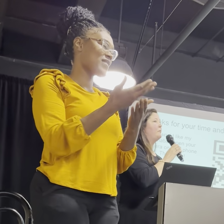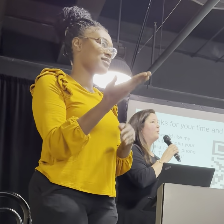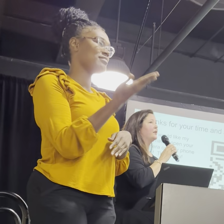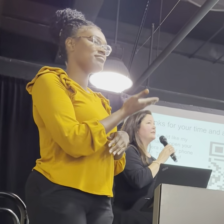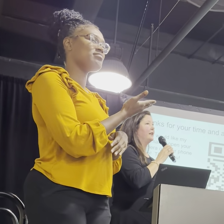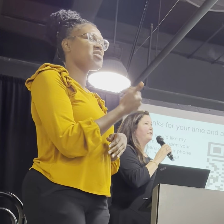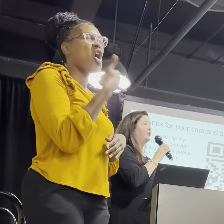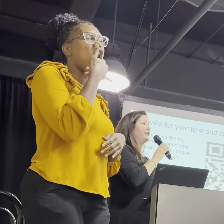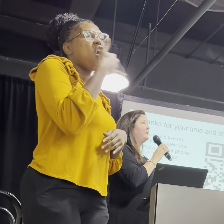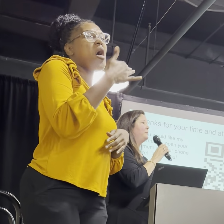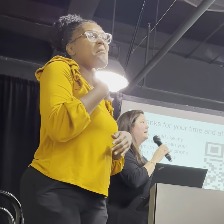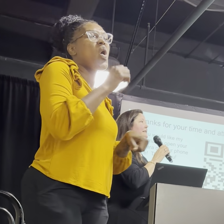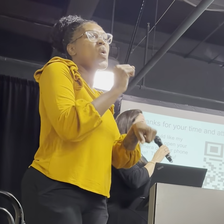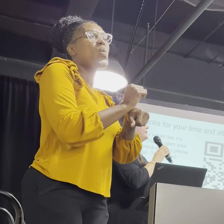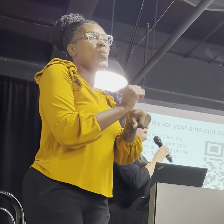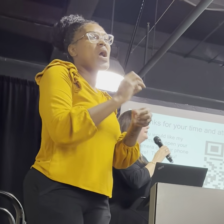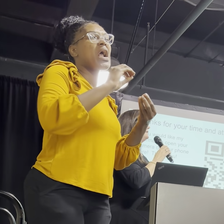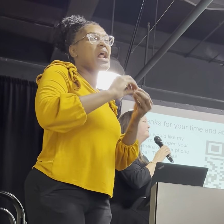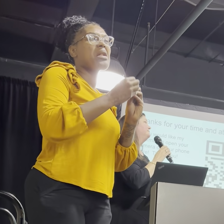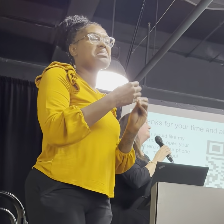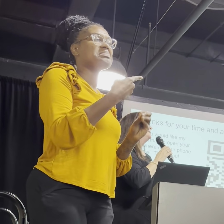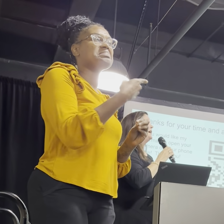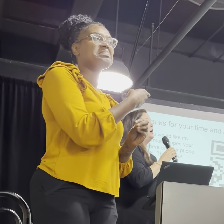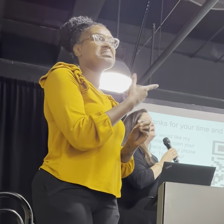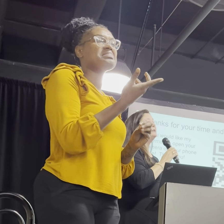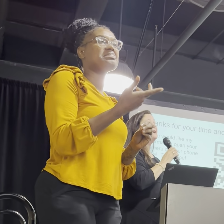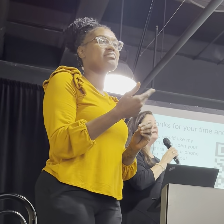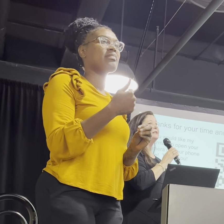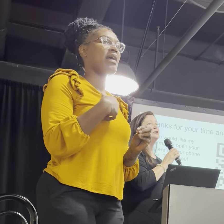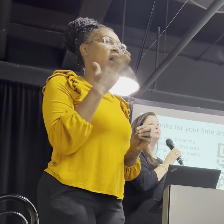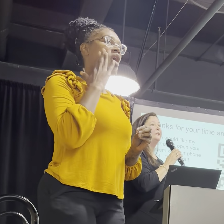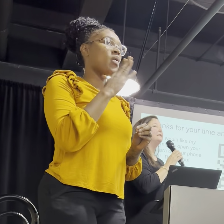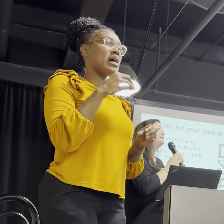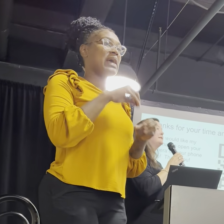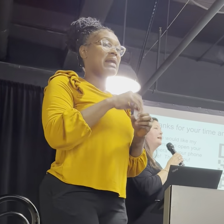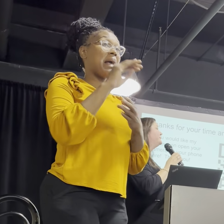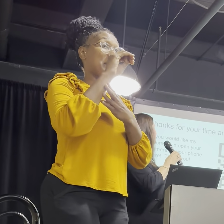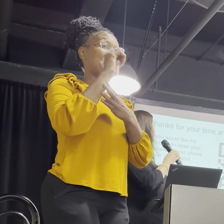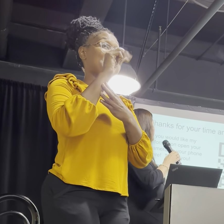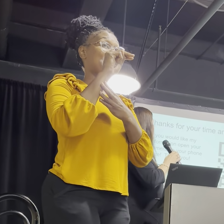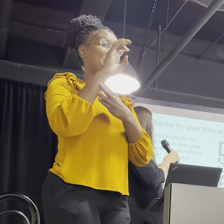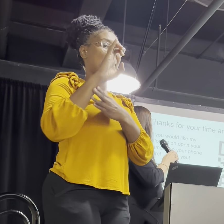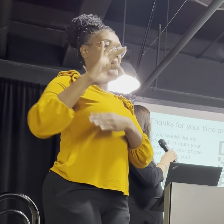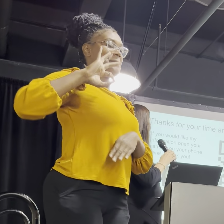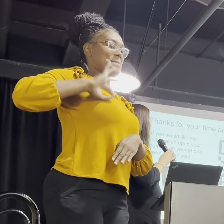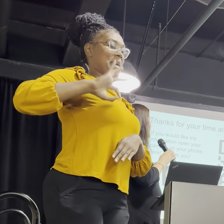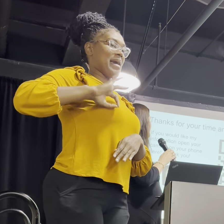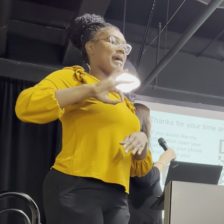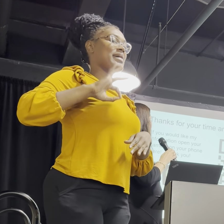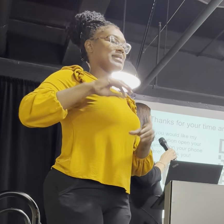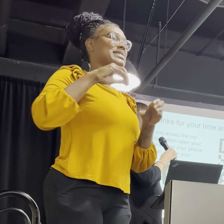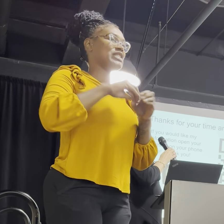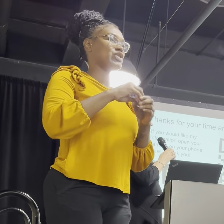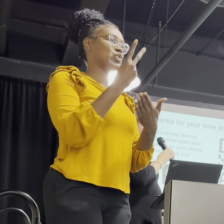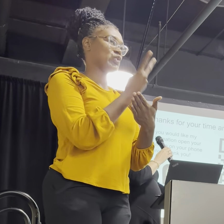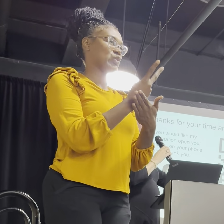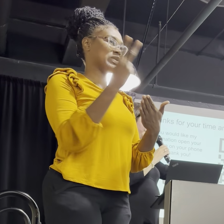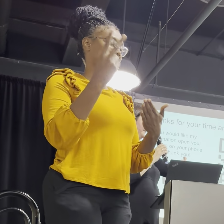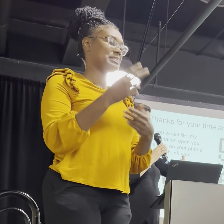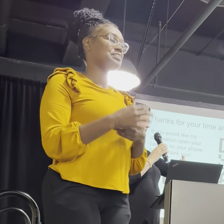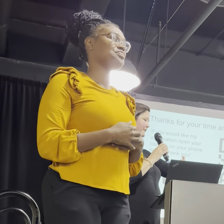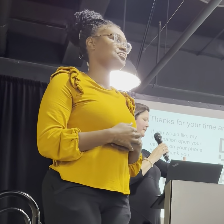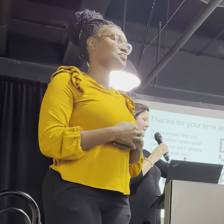just call my work cell if you need me, because I'll be in Maine in 2 weeks. So, always on the road, but loving